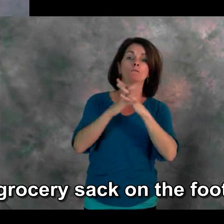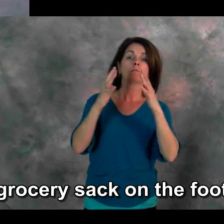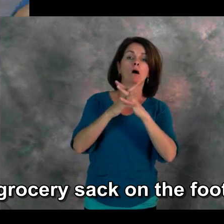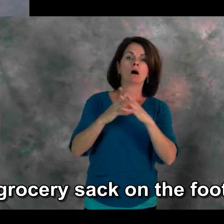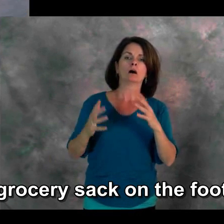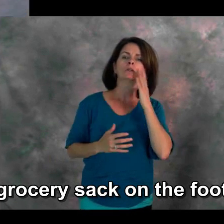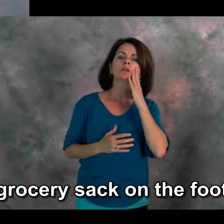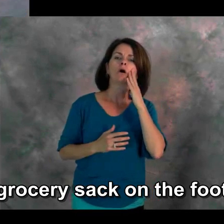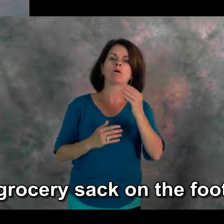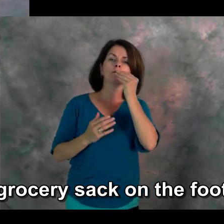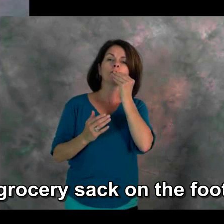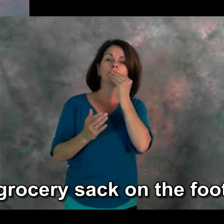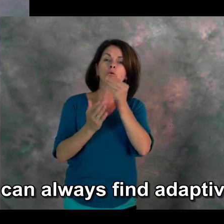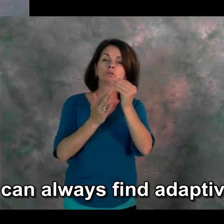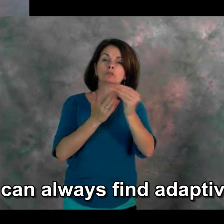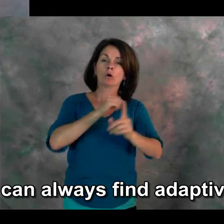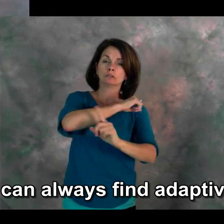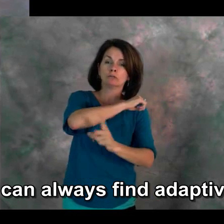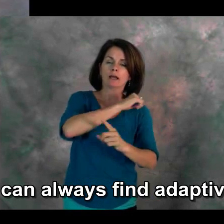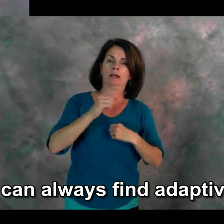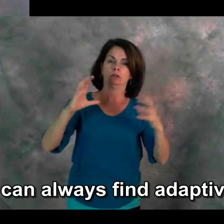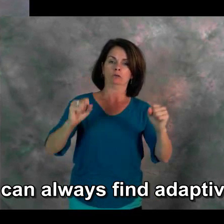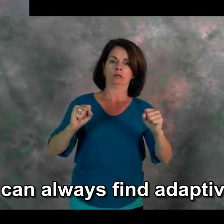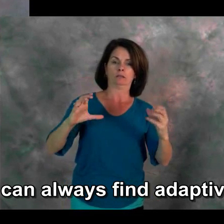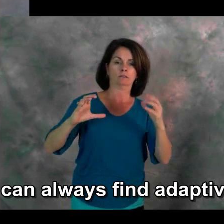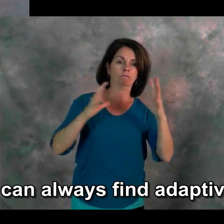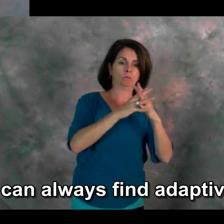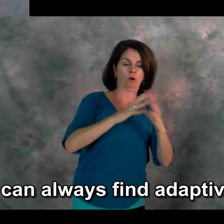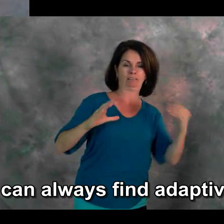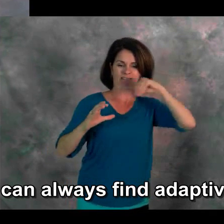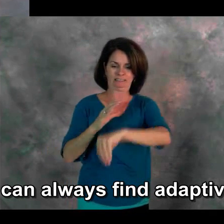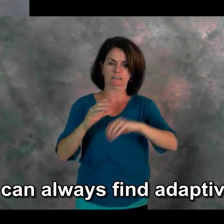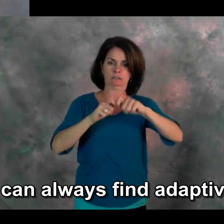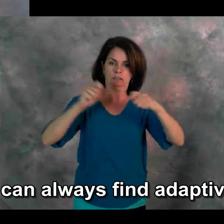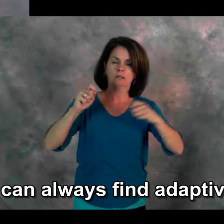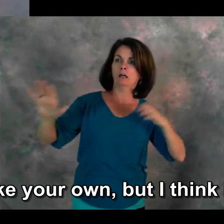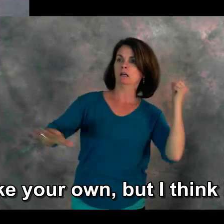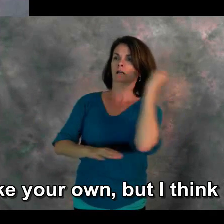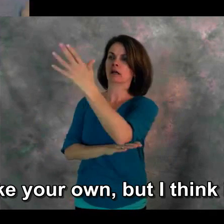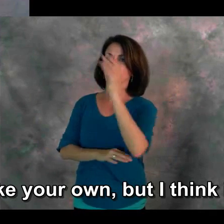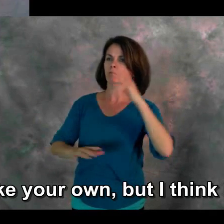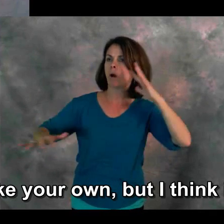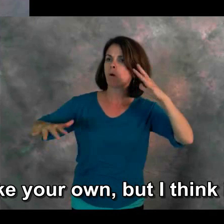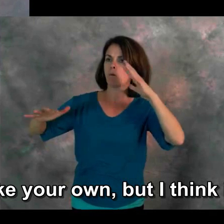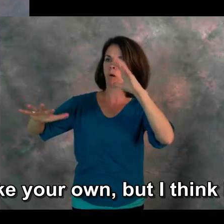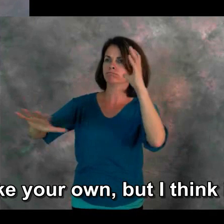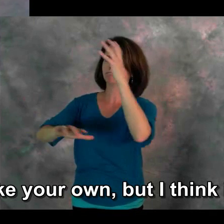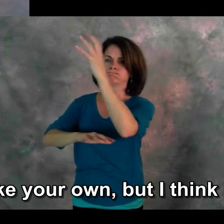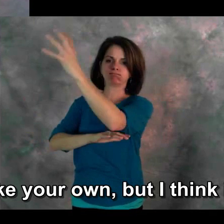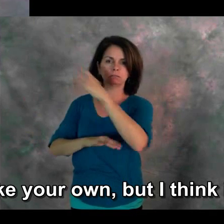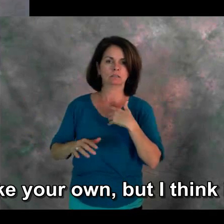put a grocery sack on the football, and it makes noise. You can always find adaptive equipment, or you can make your